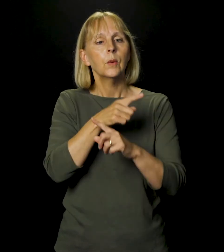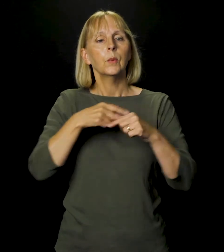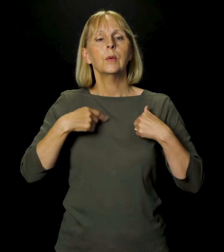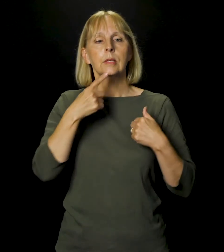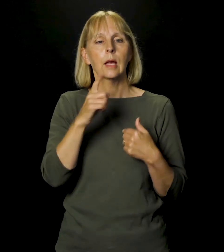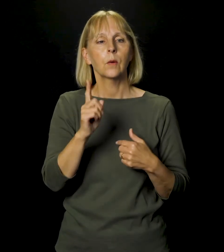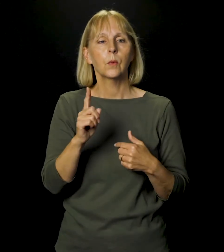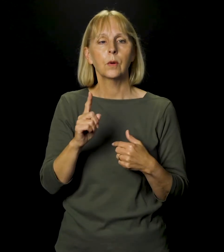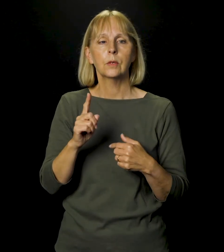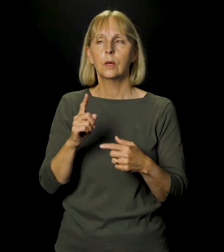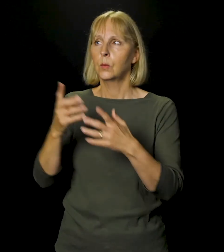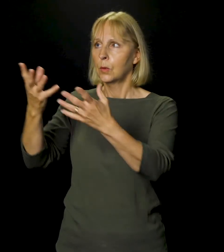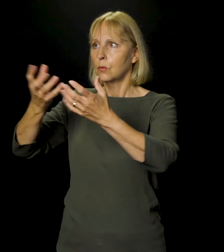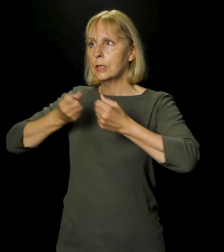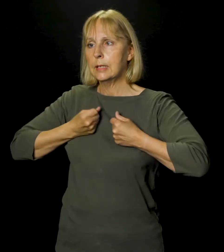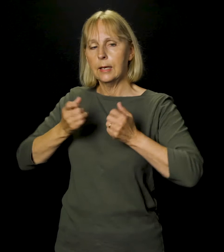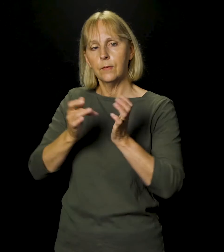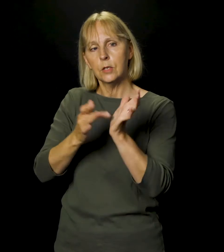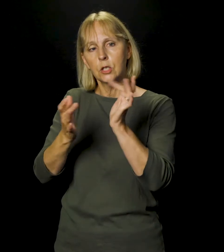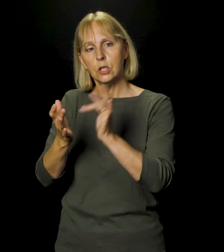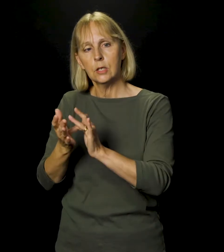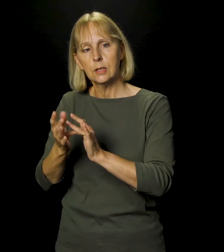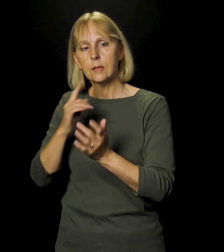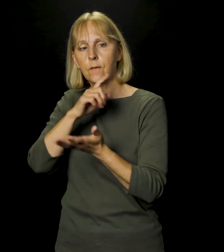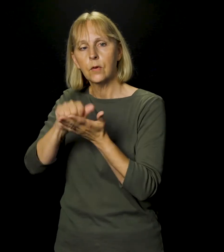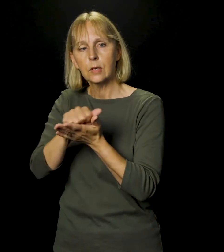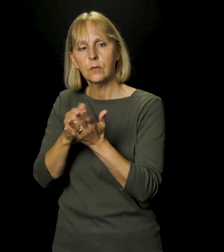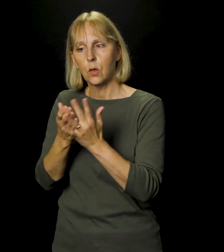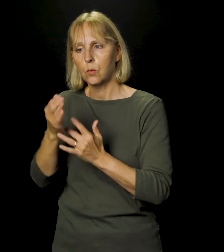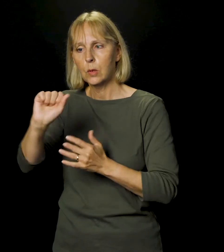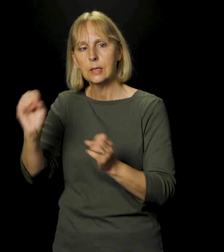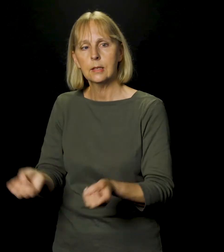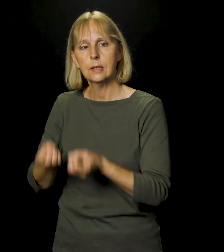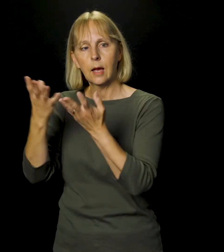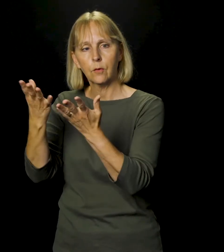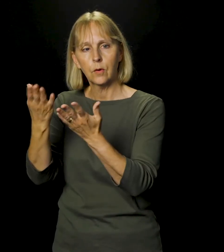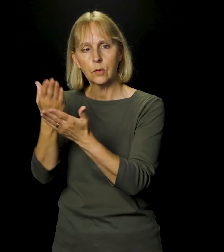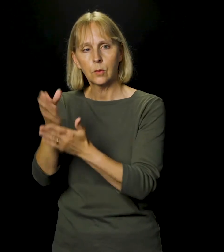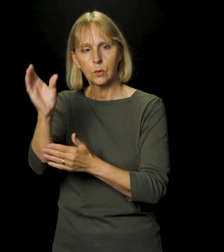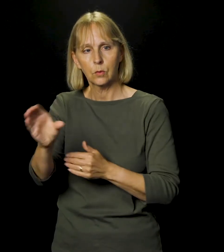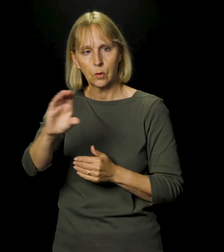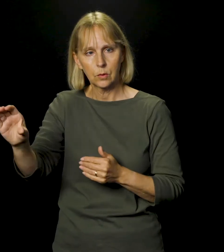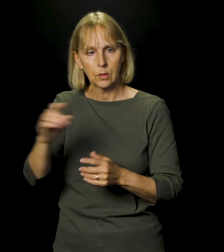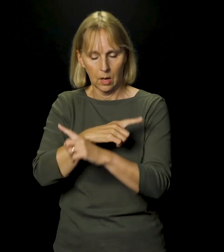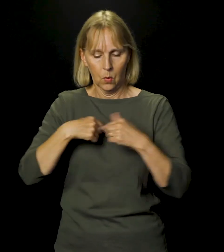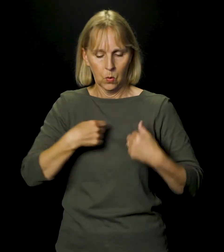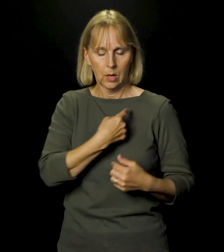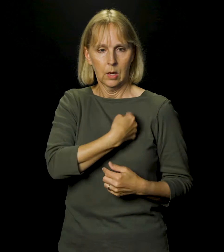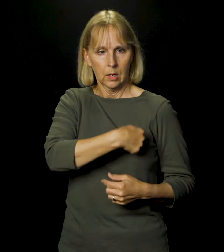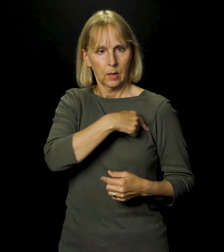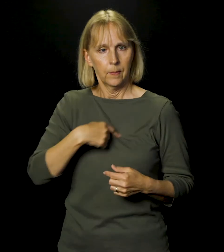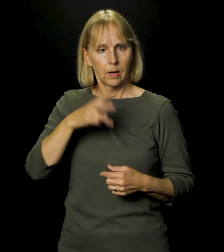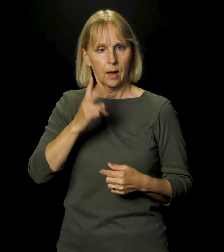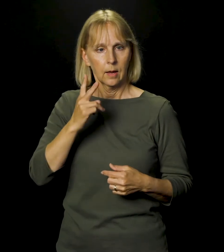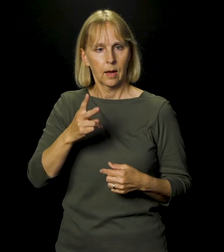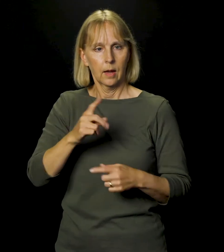Jesus' sacrifice and that today we recommit our lives to God. And I'm going to pray, and